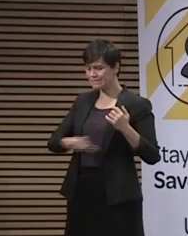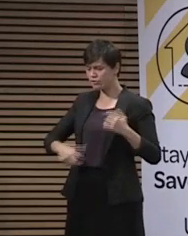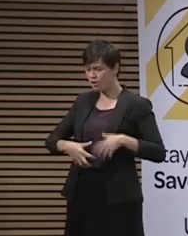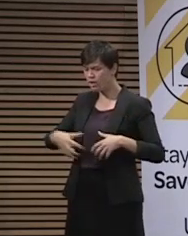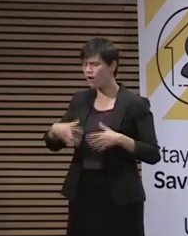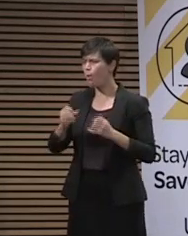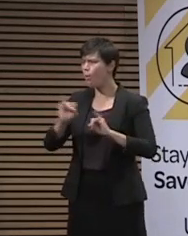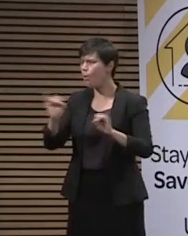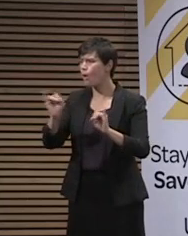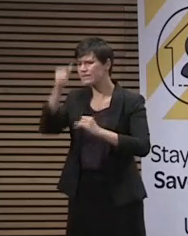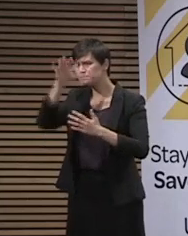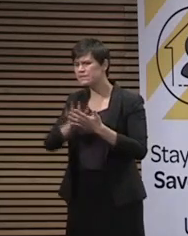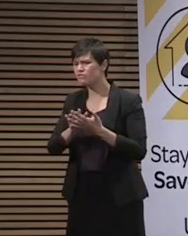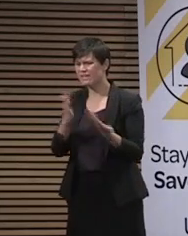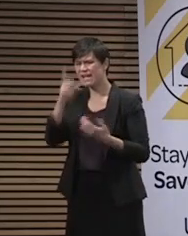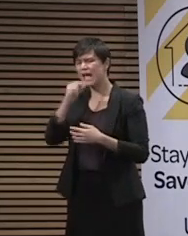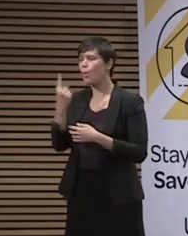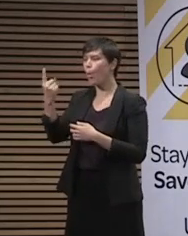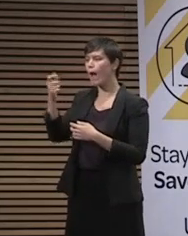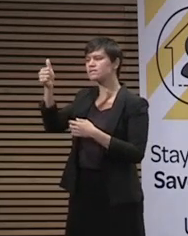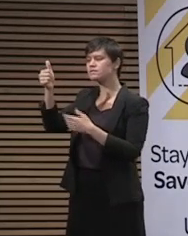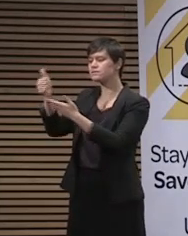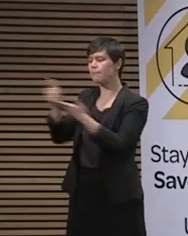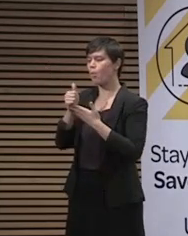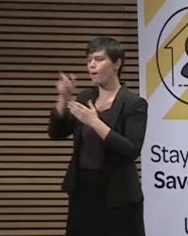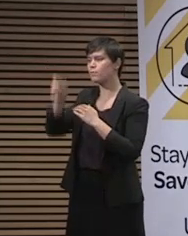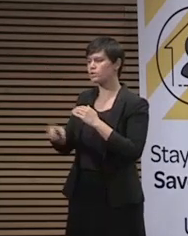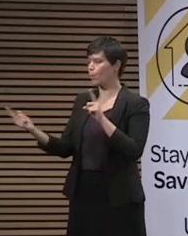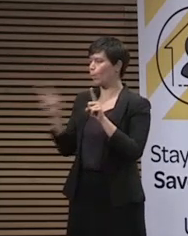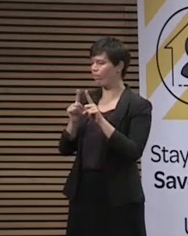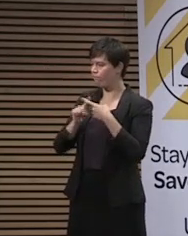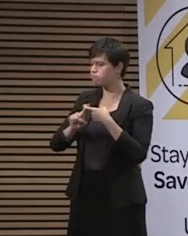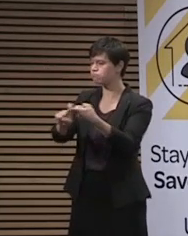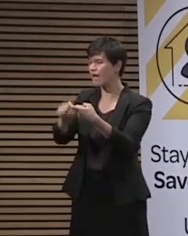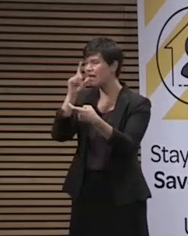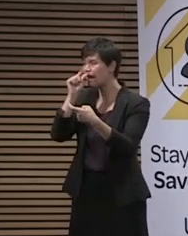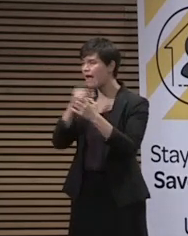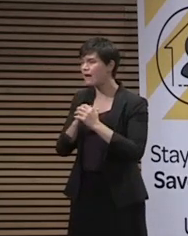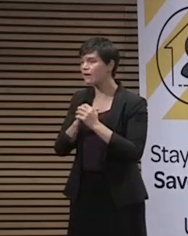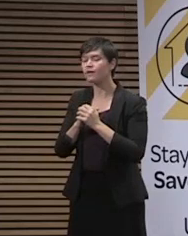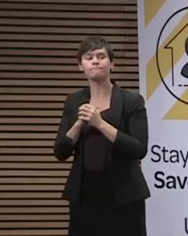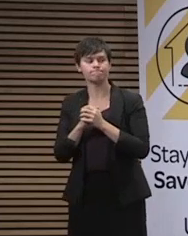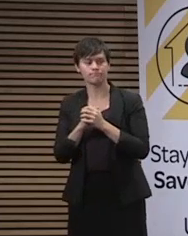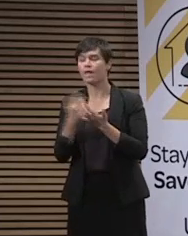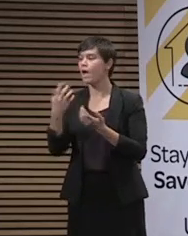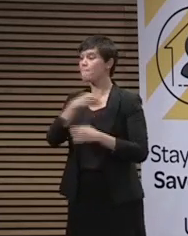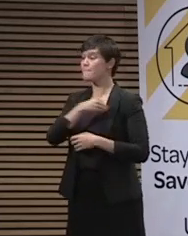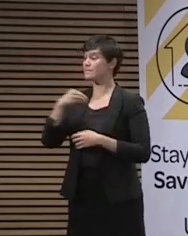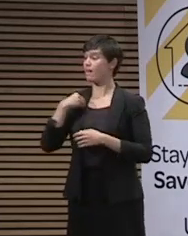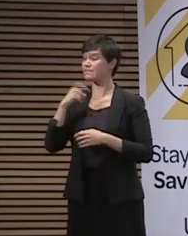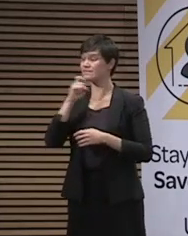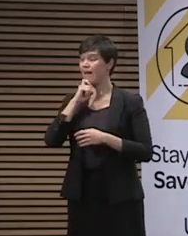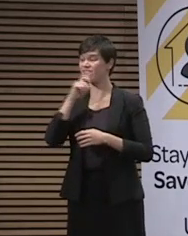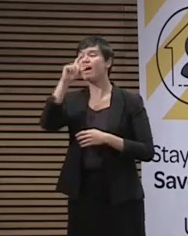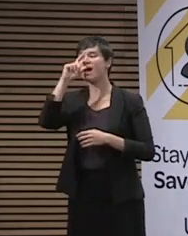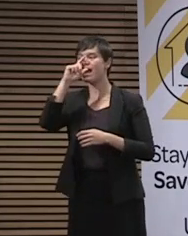have confidence that the staff, which they do on a daily basis, will be able to assess any risk, and if that risk is low or